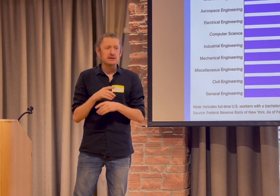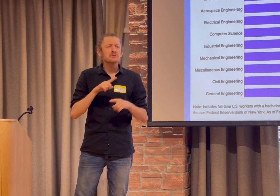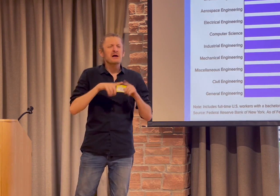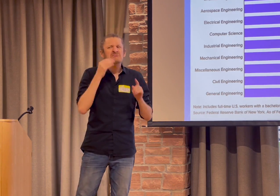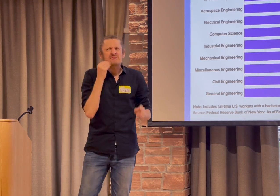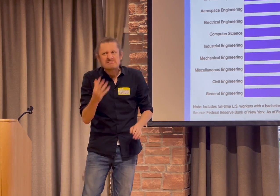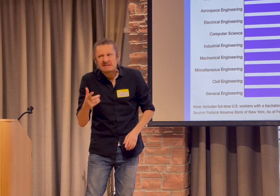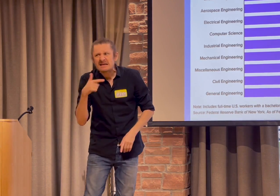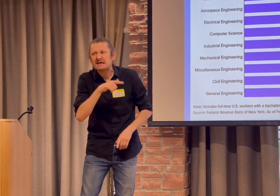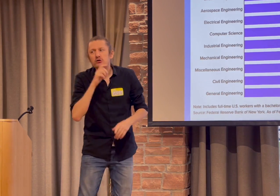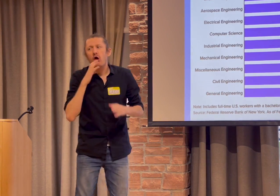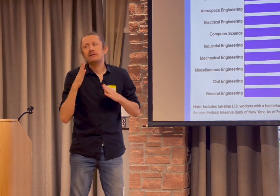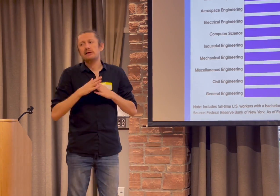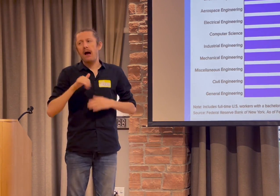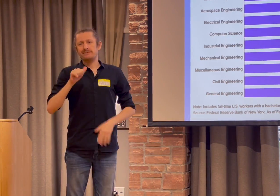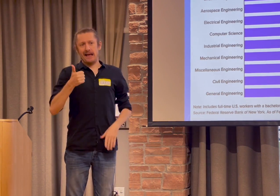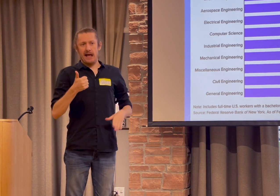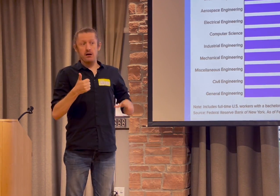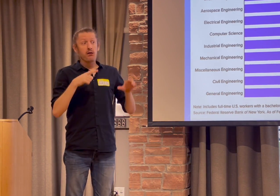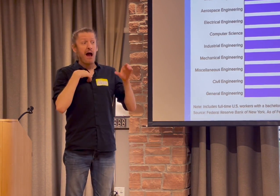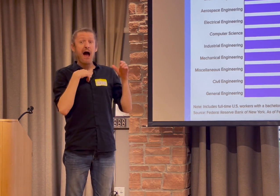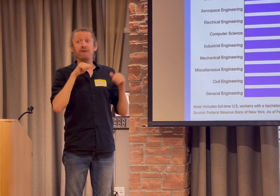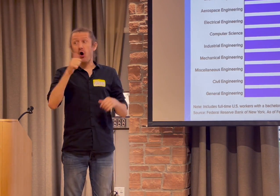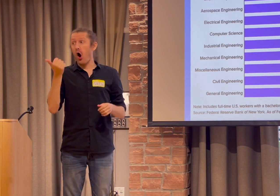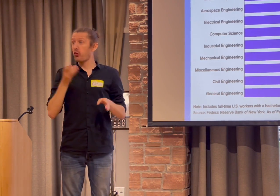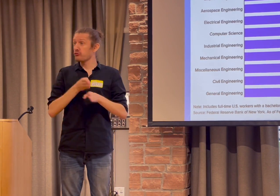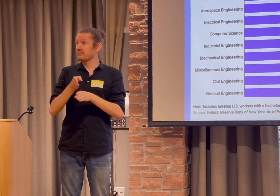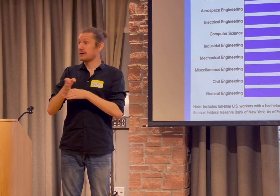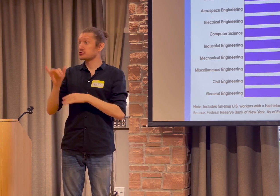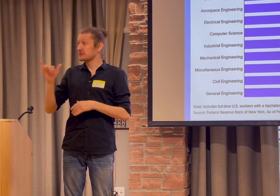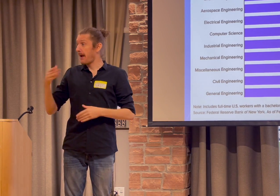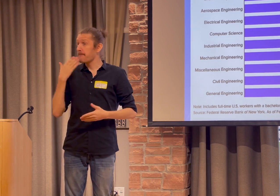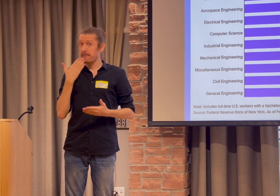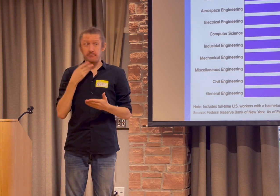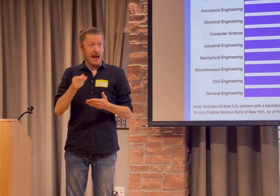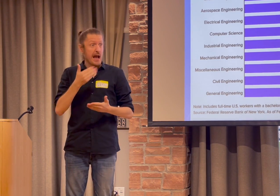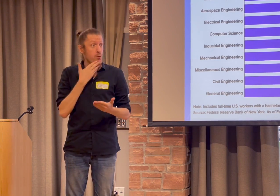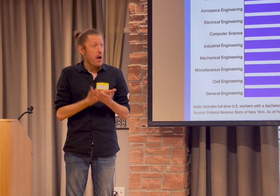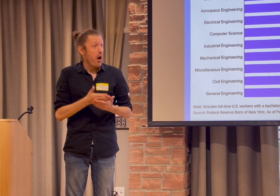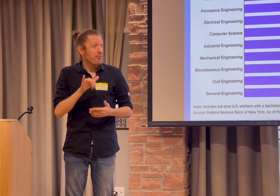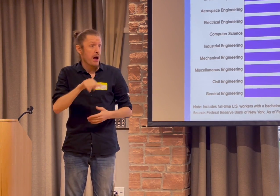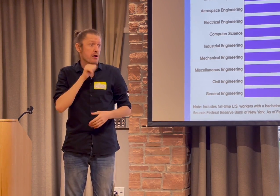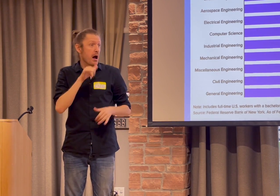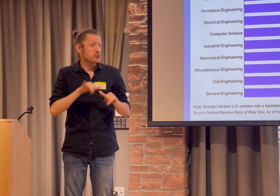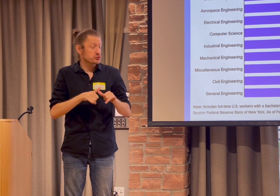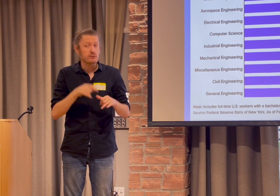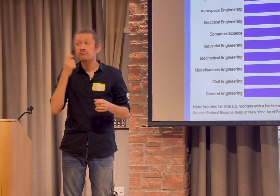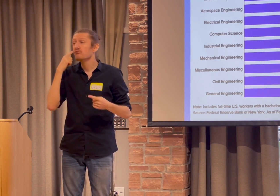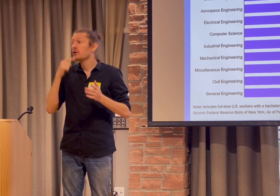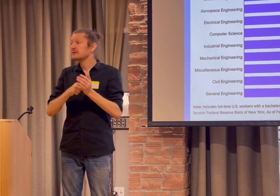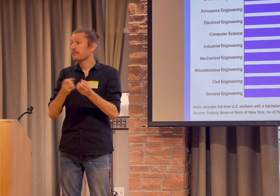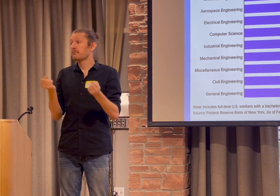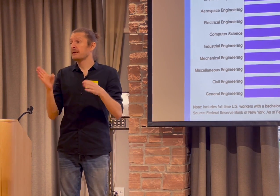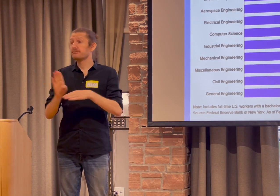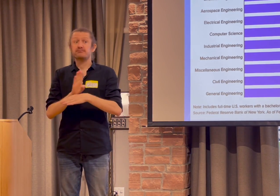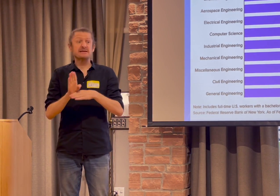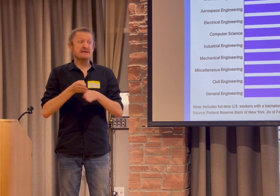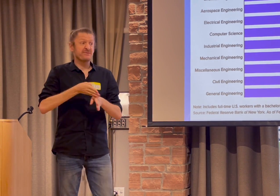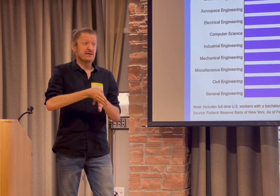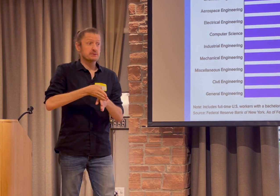technology, they're all STEM. These are the top 10, but there are other majors that pay very well that are not engineering. For